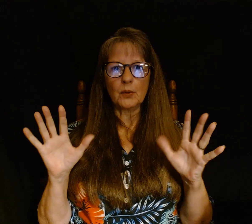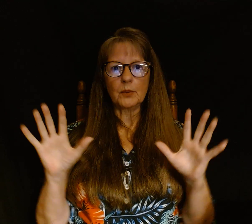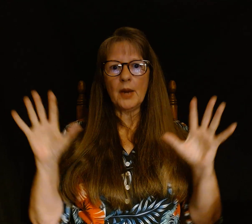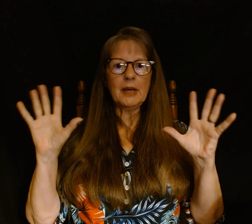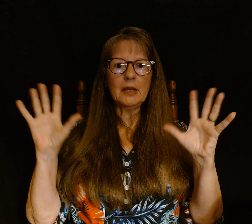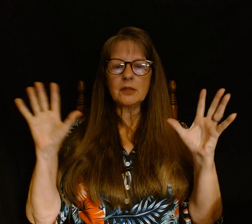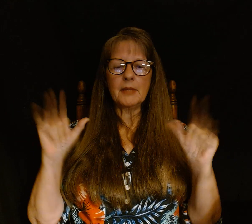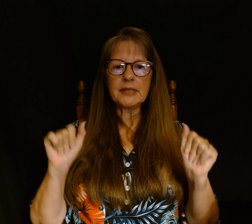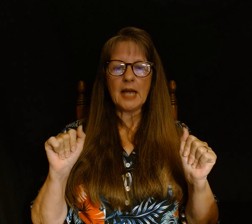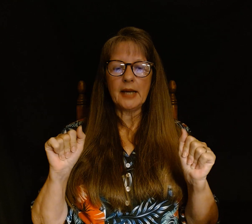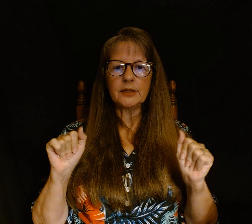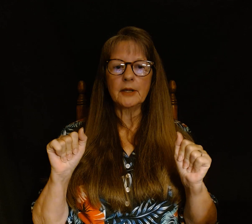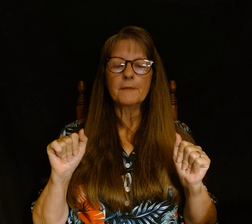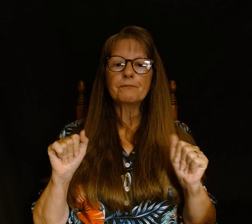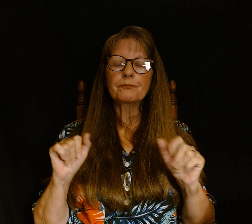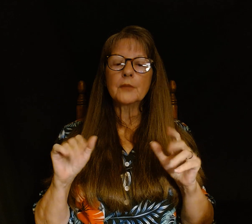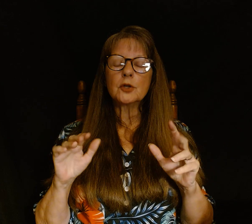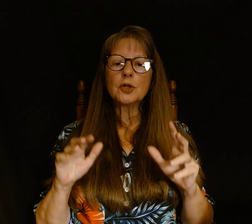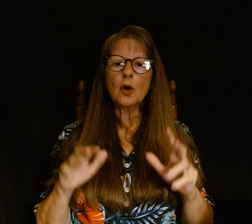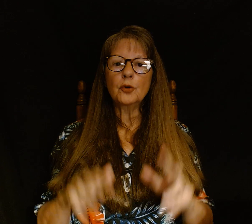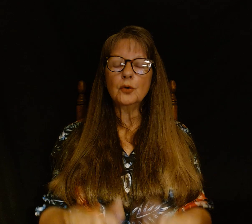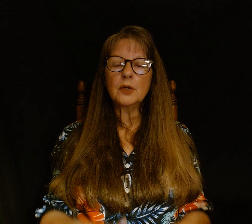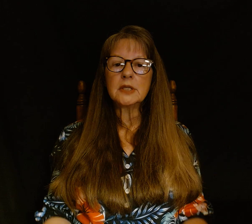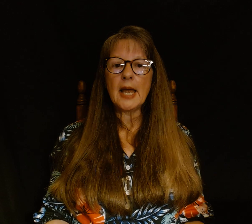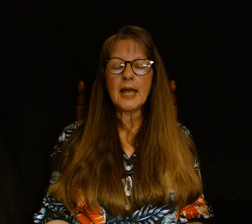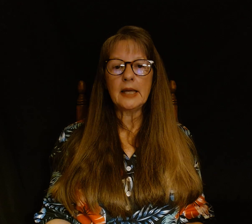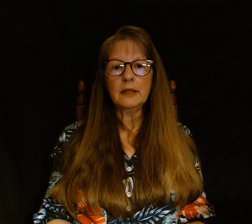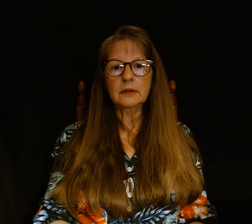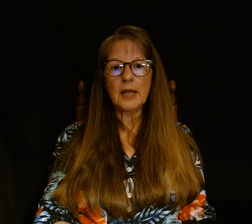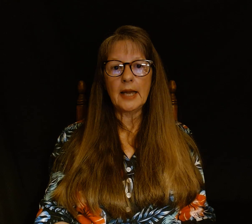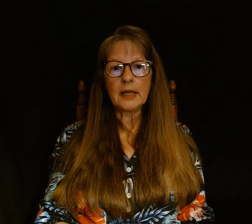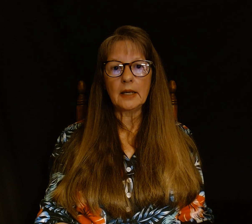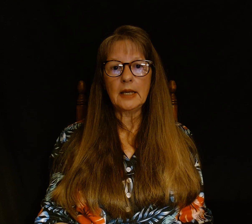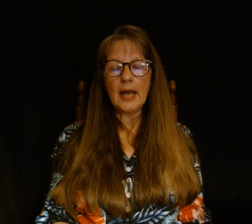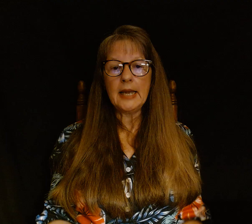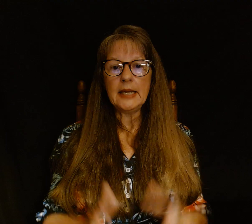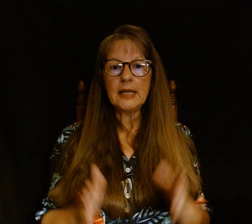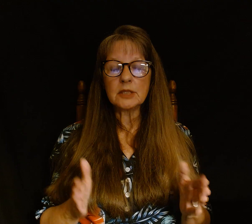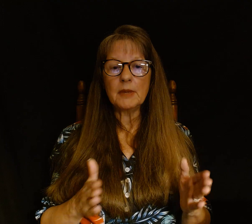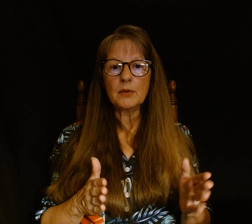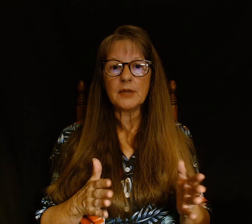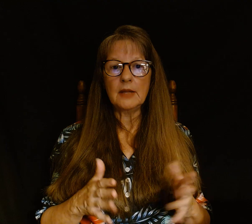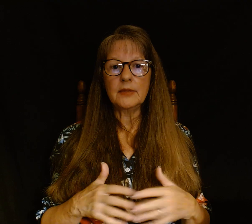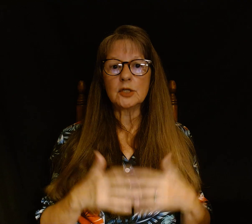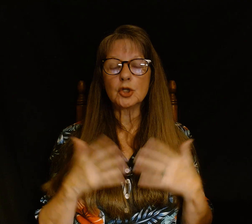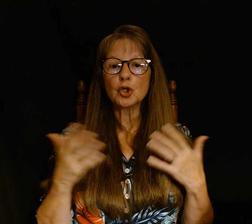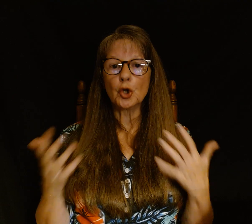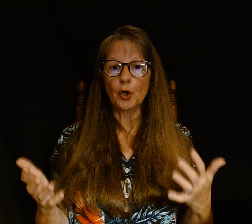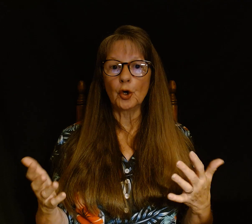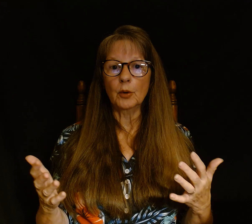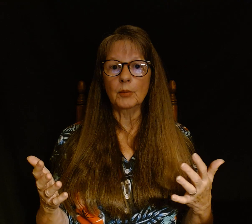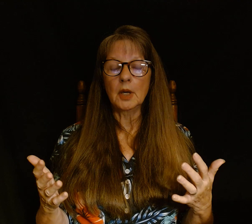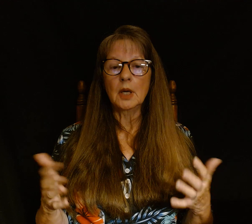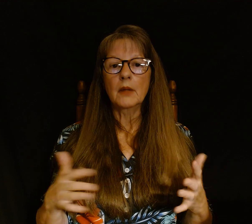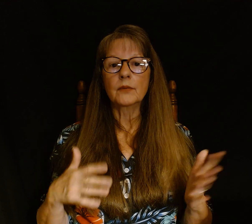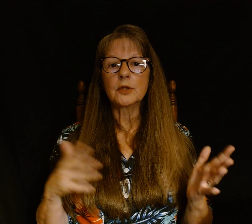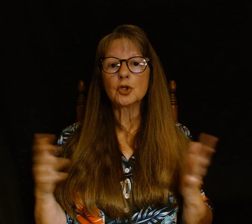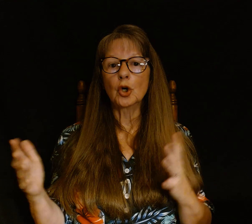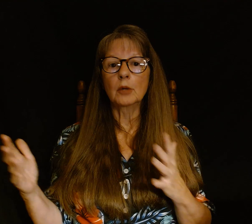wait a minute, so many signs. So you could say, like, it needs to be within this term